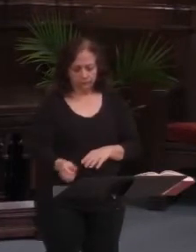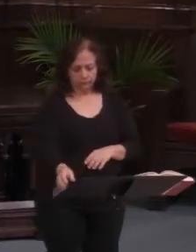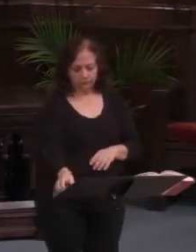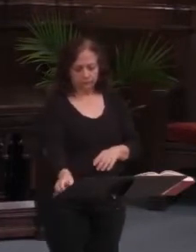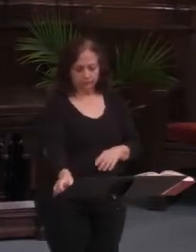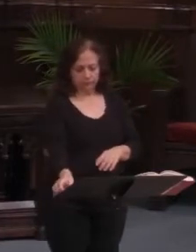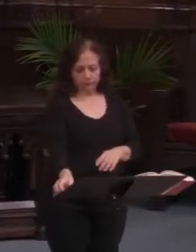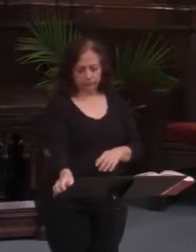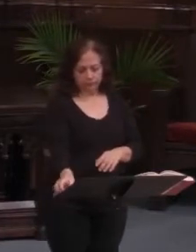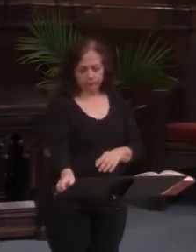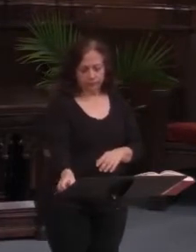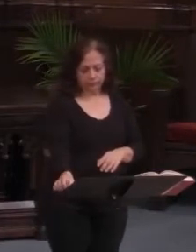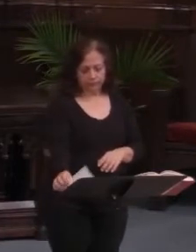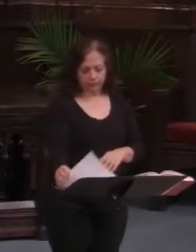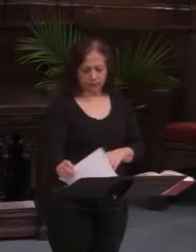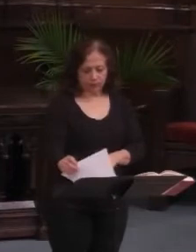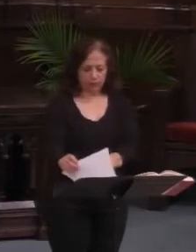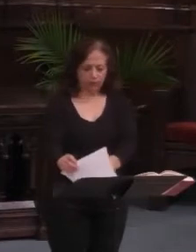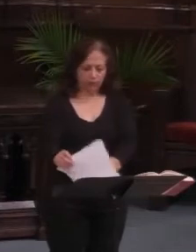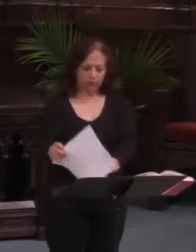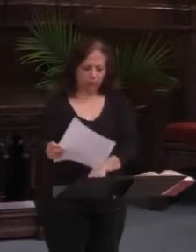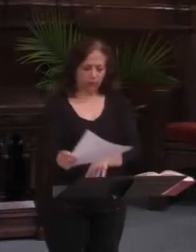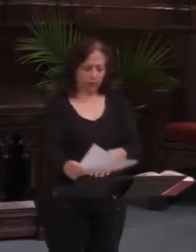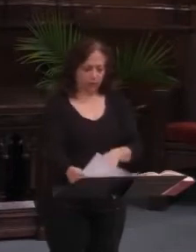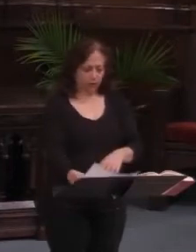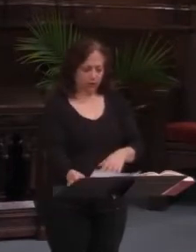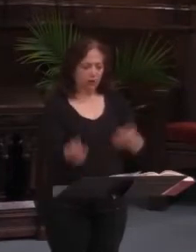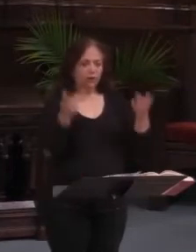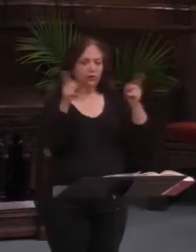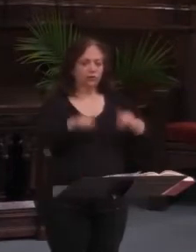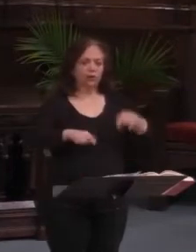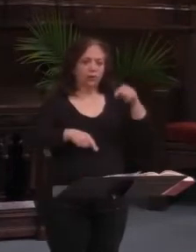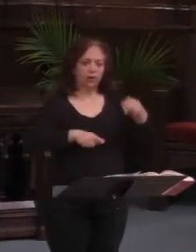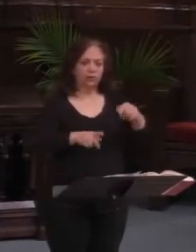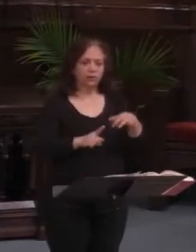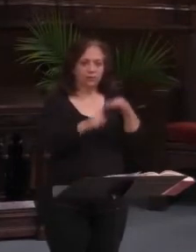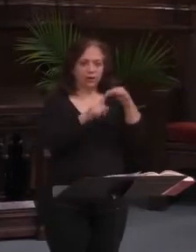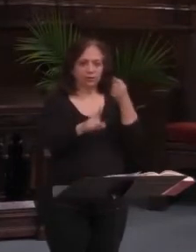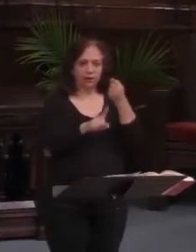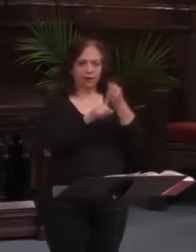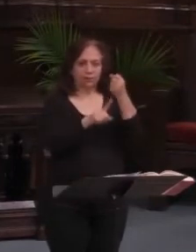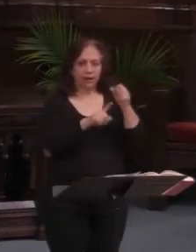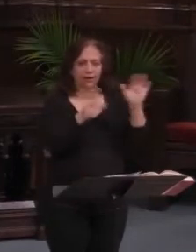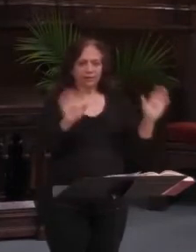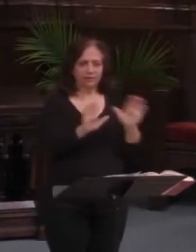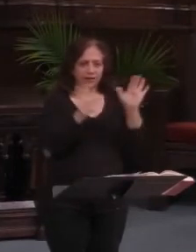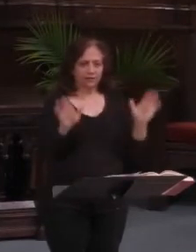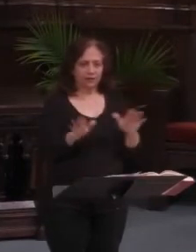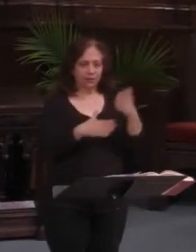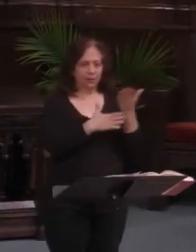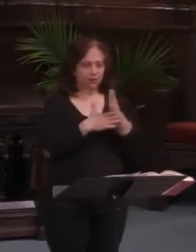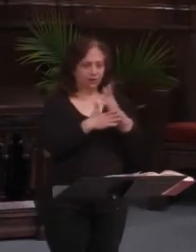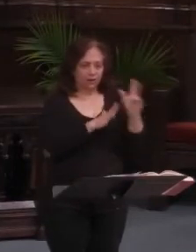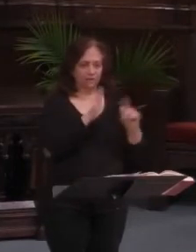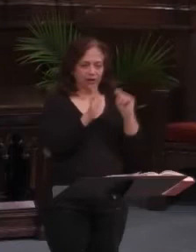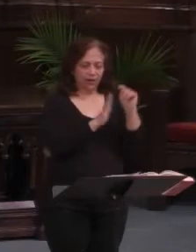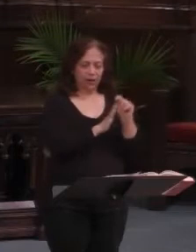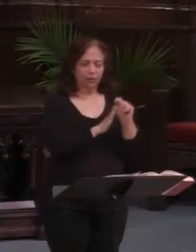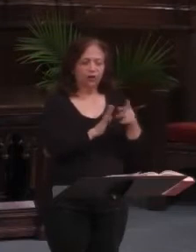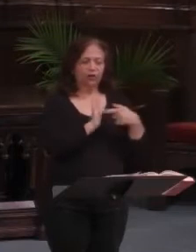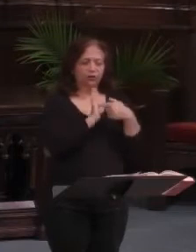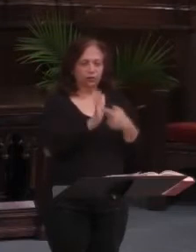So on this special Impact Sunday, we would like to share with you a 3-minute video that introduces you to some of the